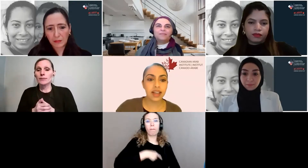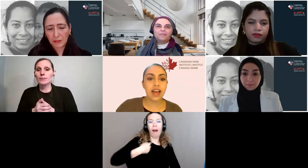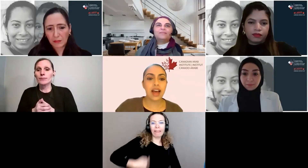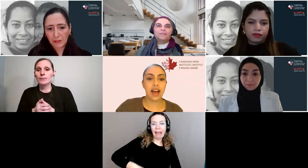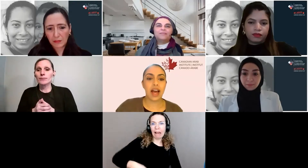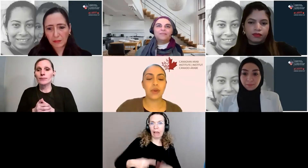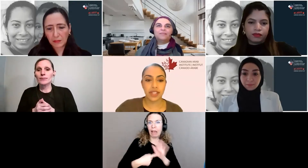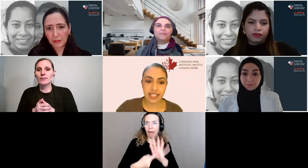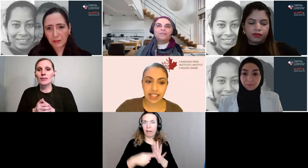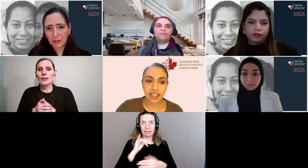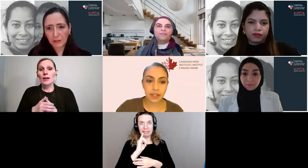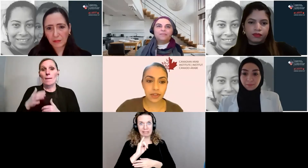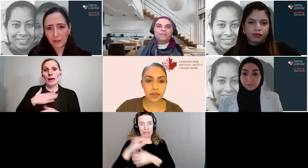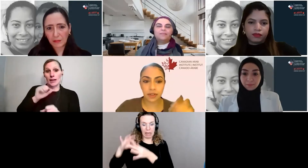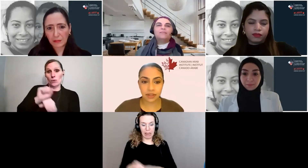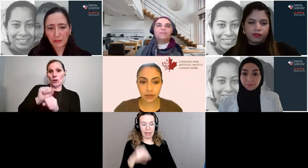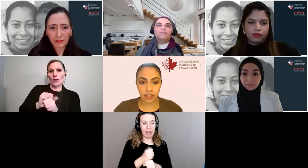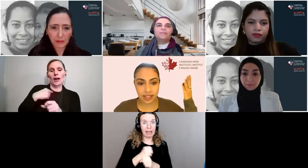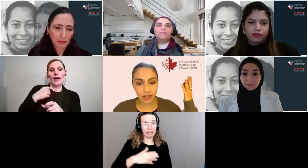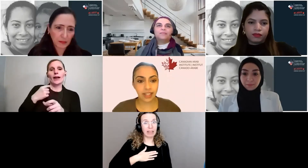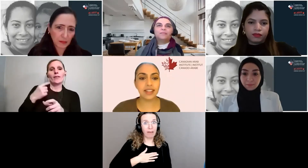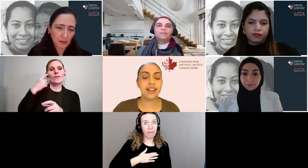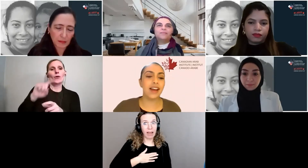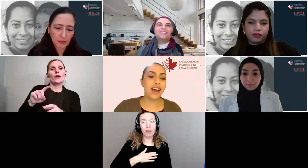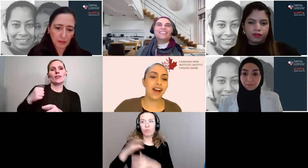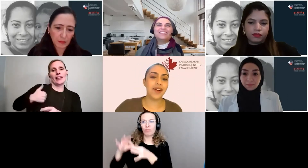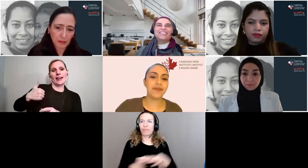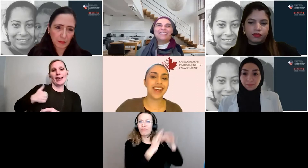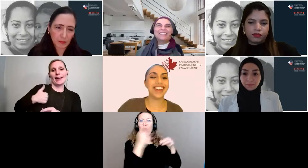work, I work for the Canadian Arab Institute, if you couldn't tell already.